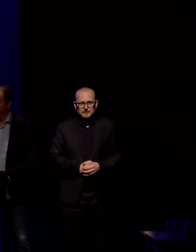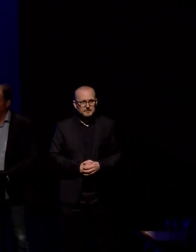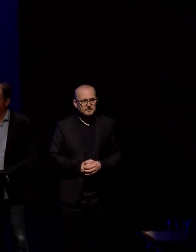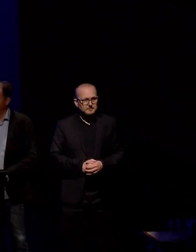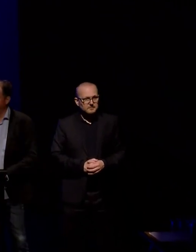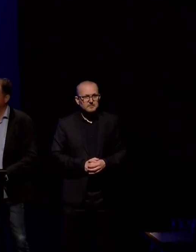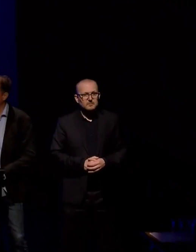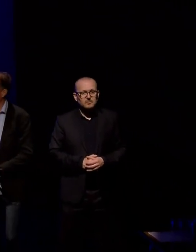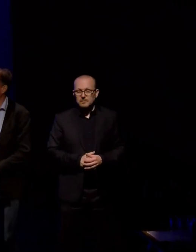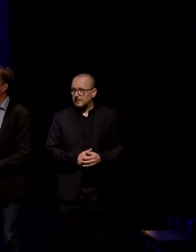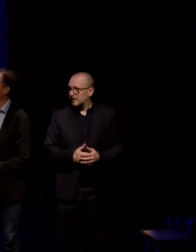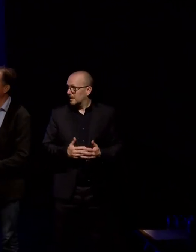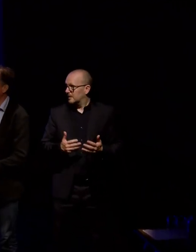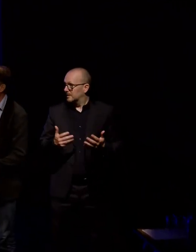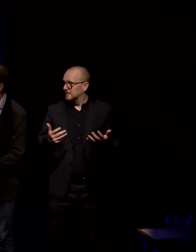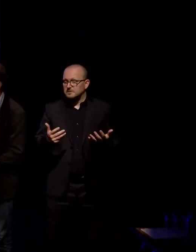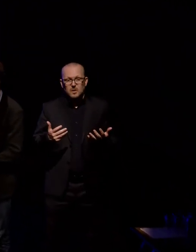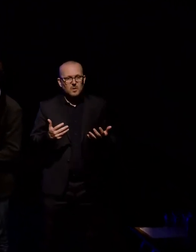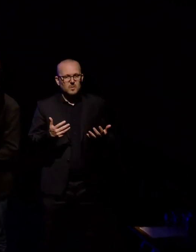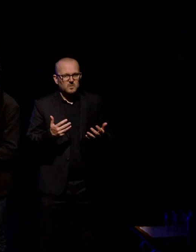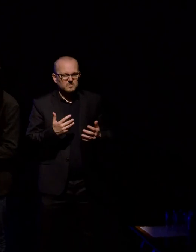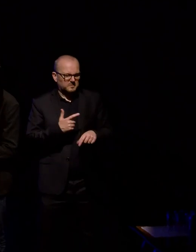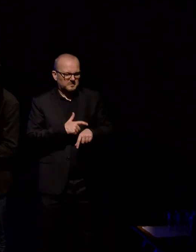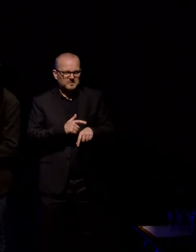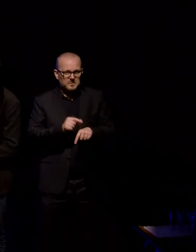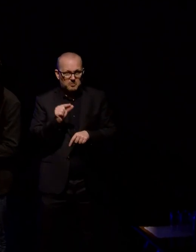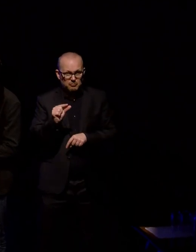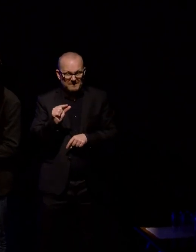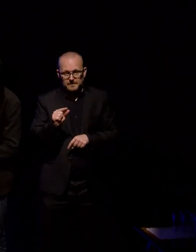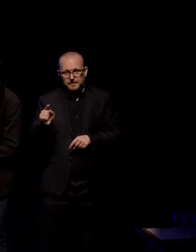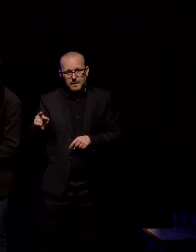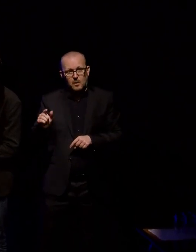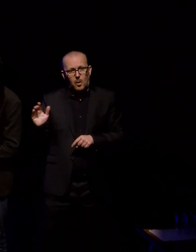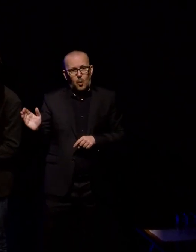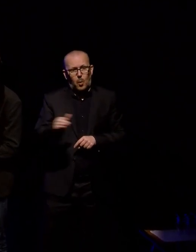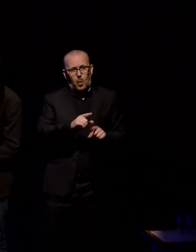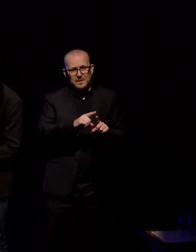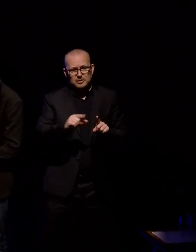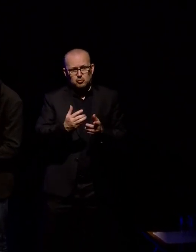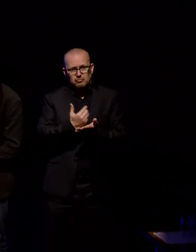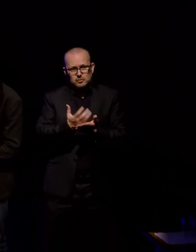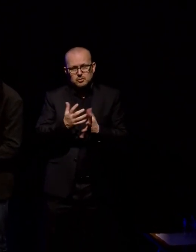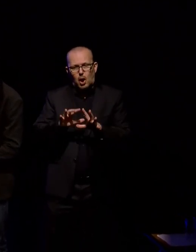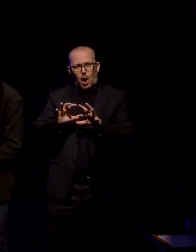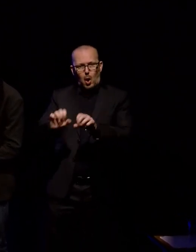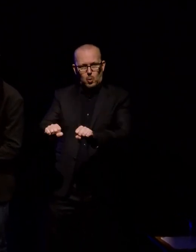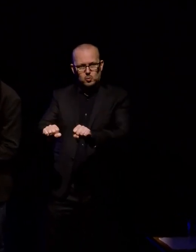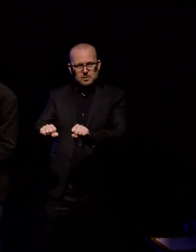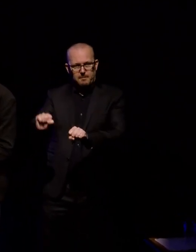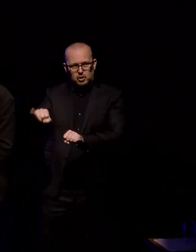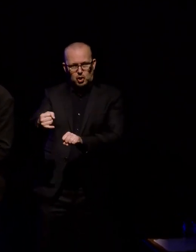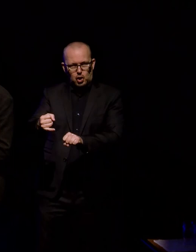So I just want to highlight briefly that all of the digital resources are owned by John and the Maningrida